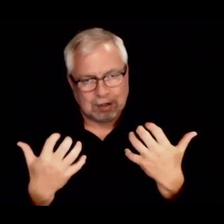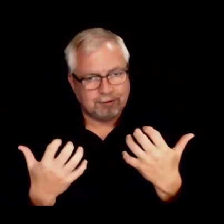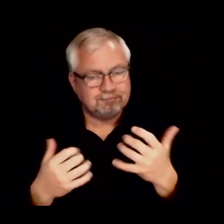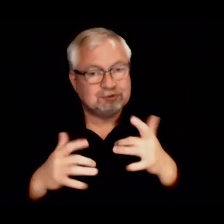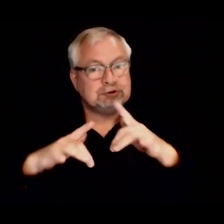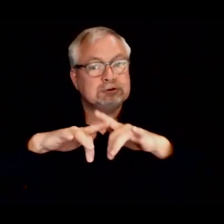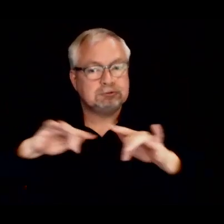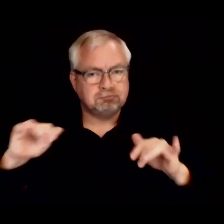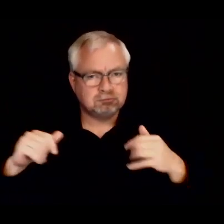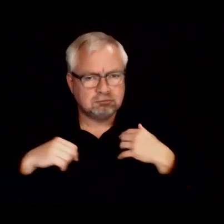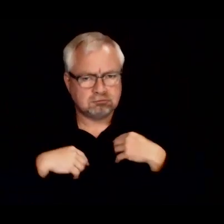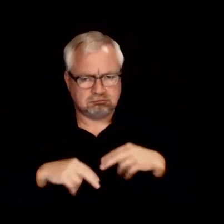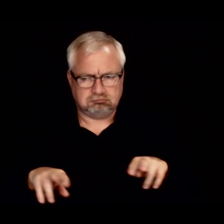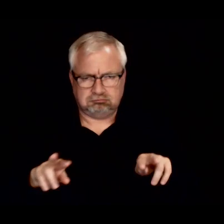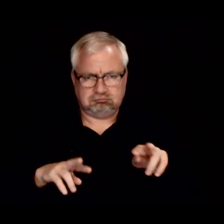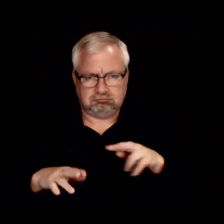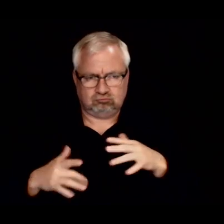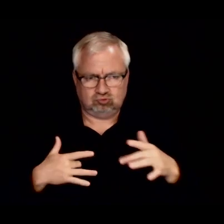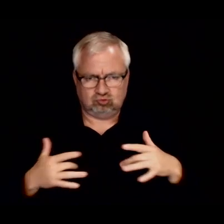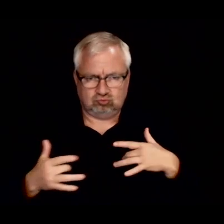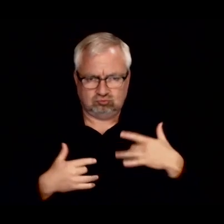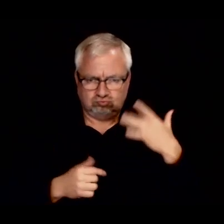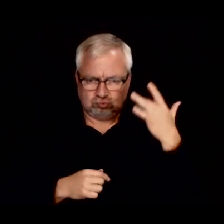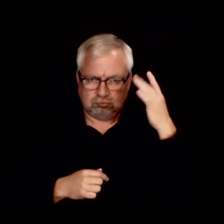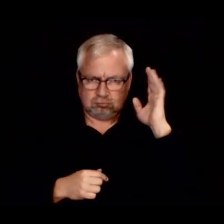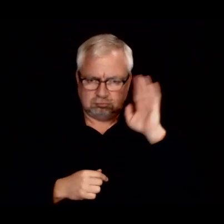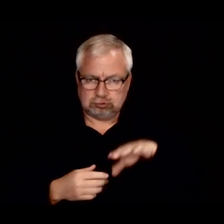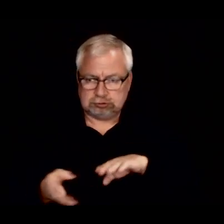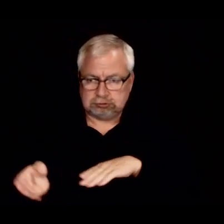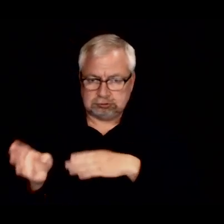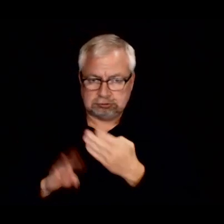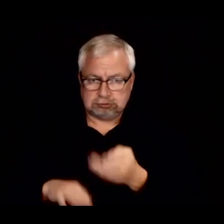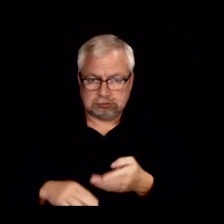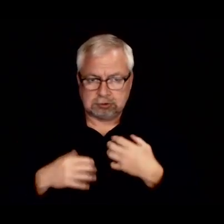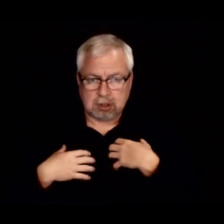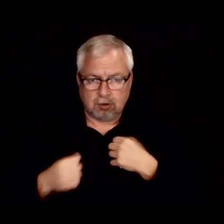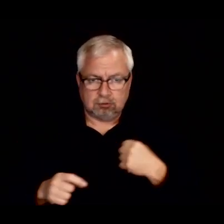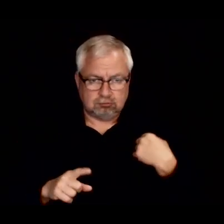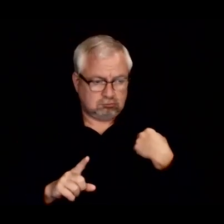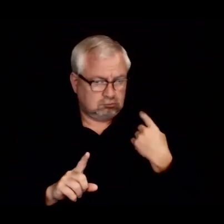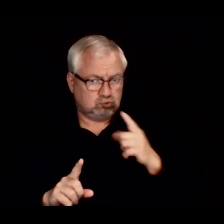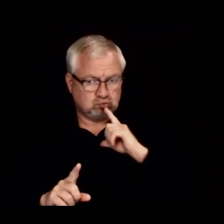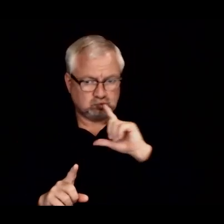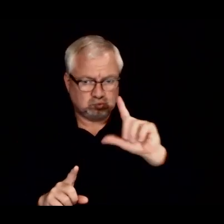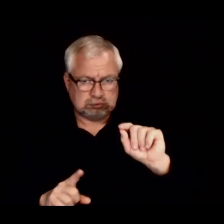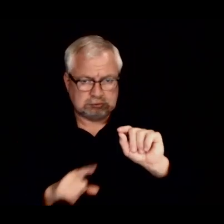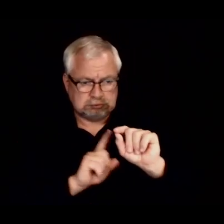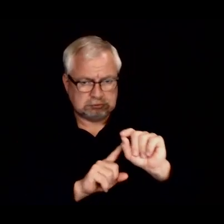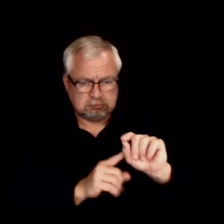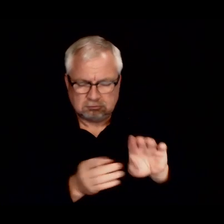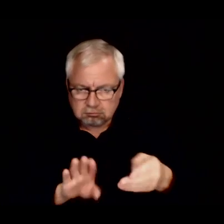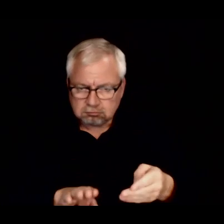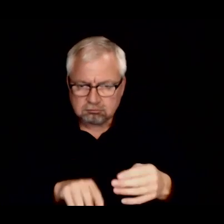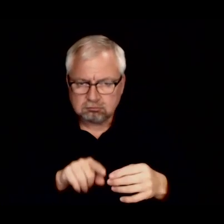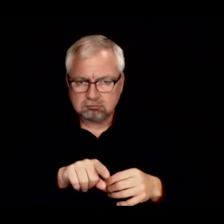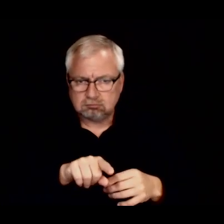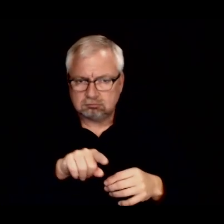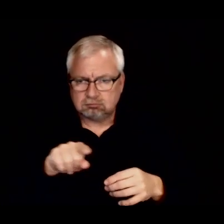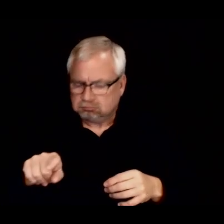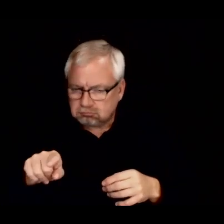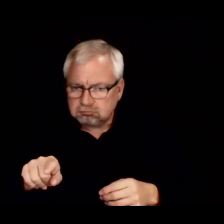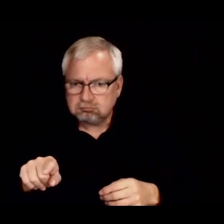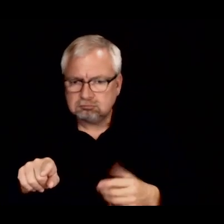have seen deaths in healthy, younger adults, and so that is very sobering. So